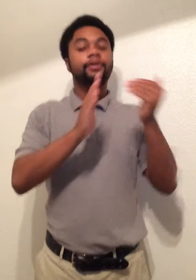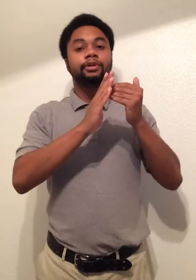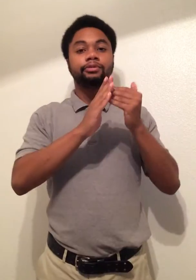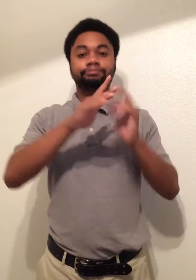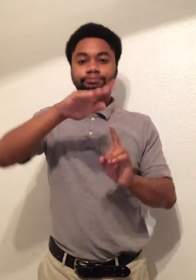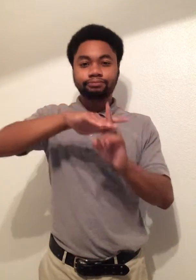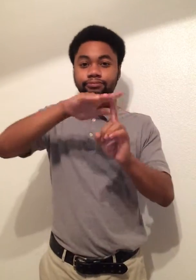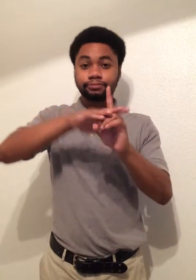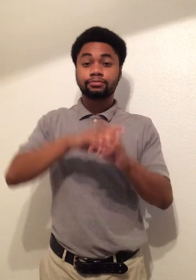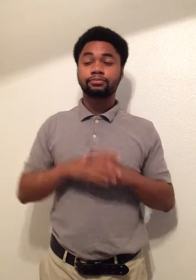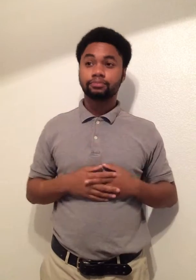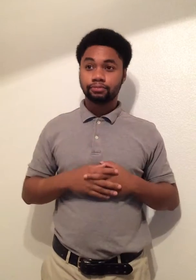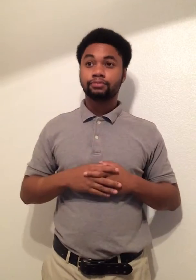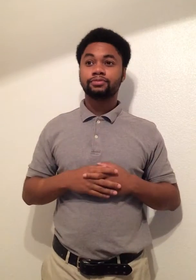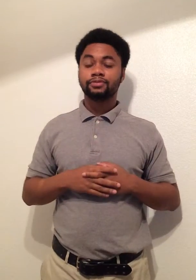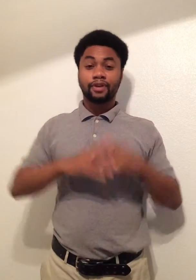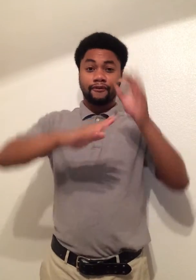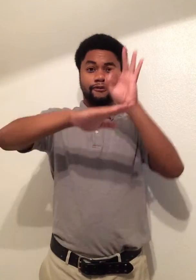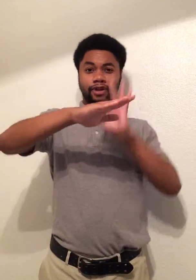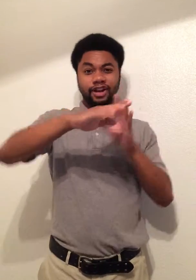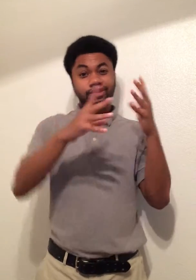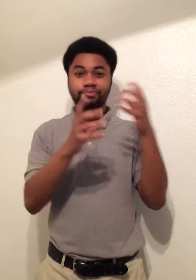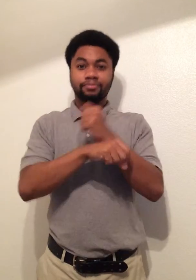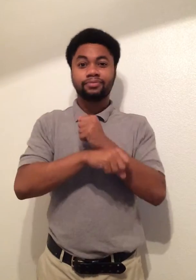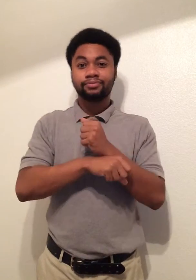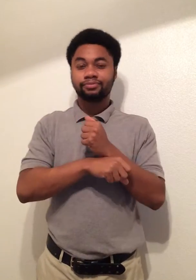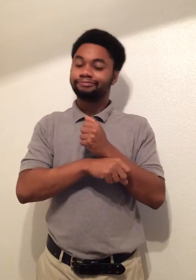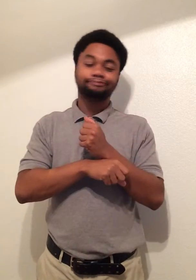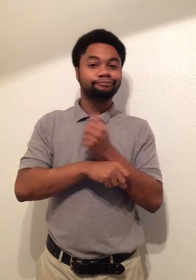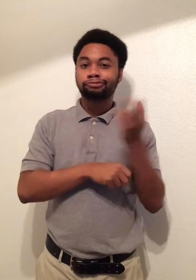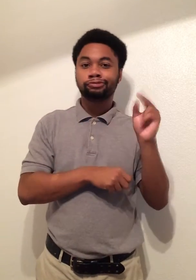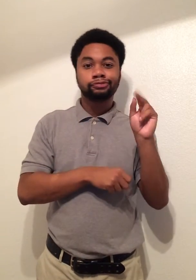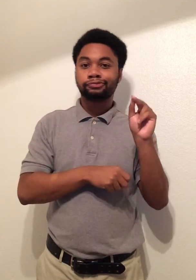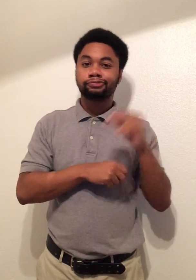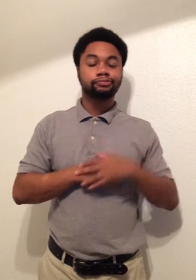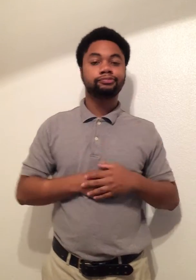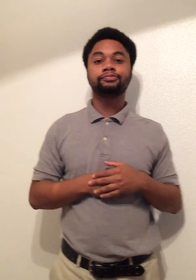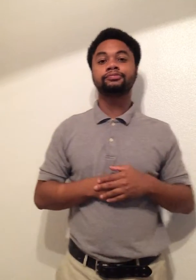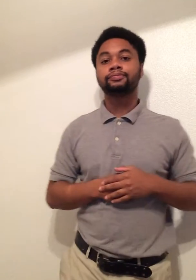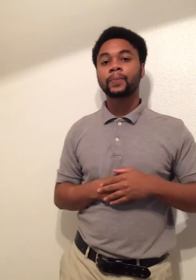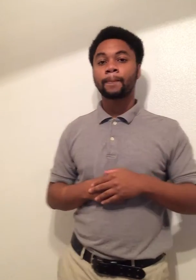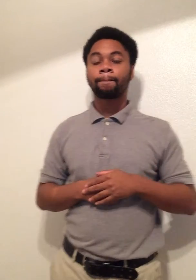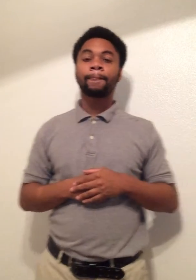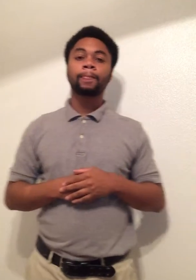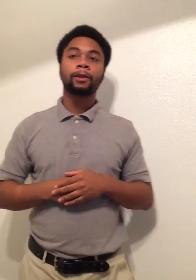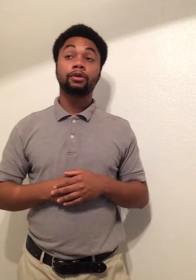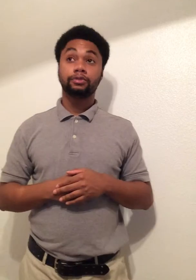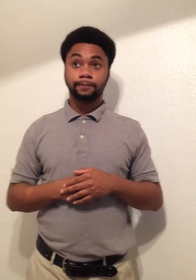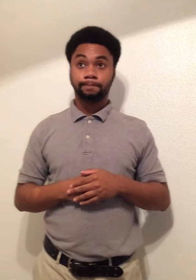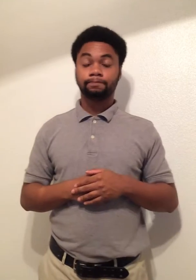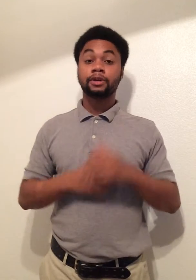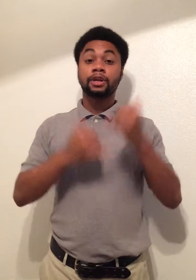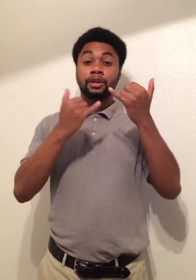let them defeat you? Some of you tried to. All right? I'm just going to go ahead and write my formula.